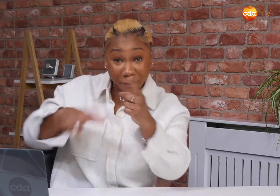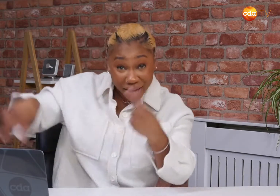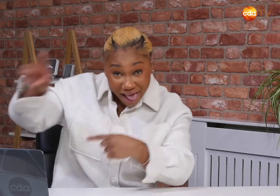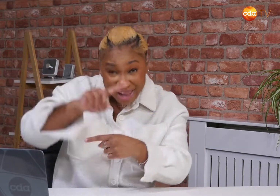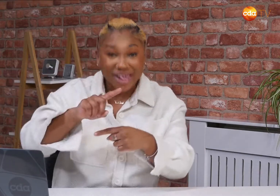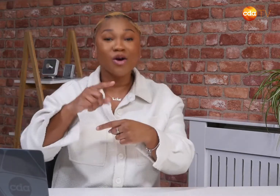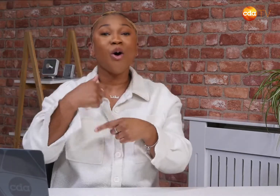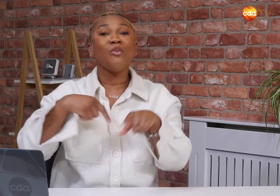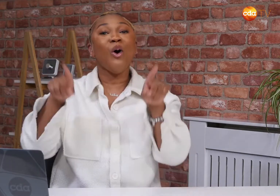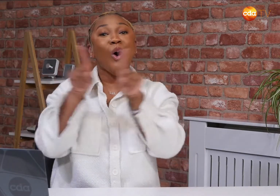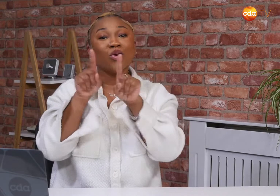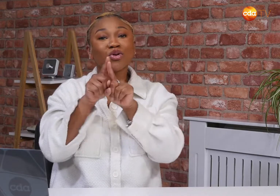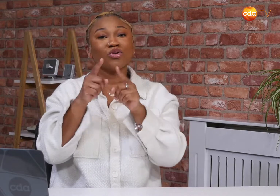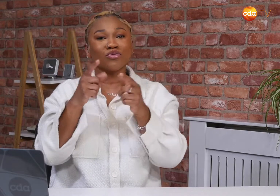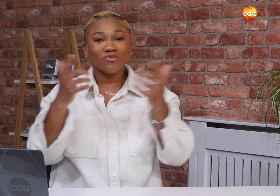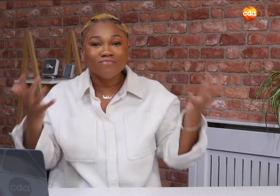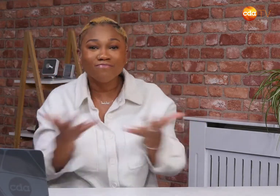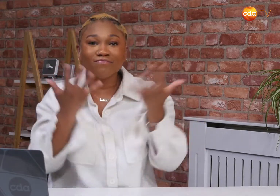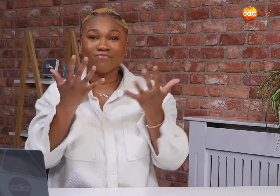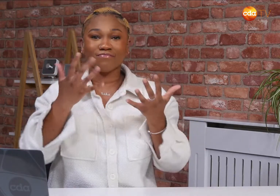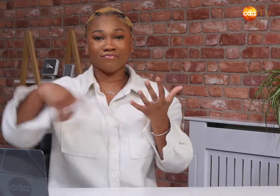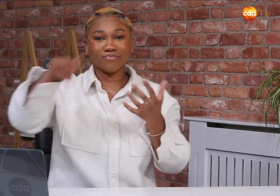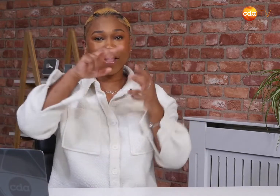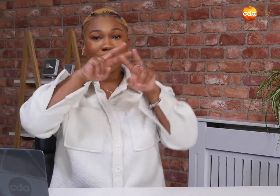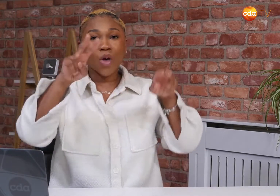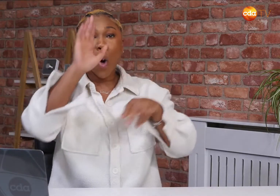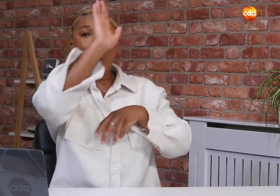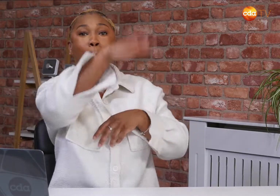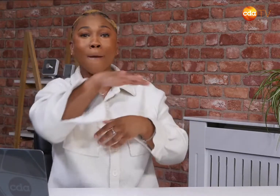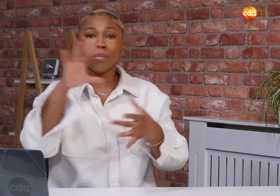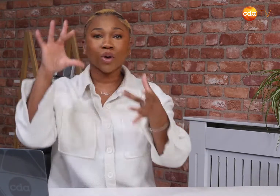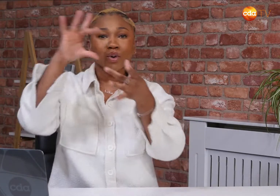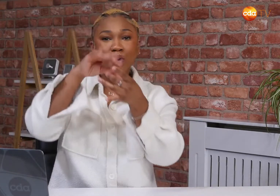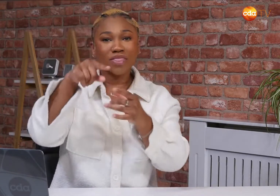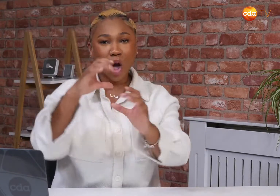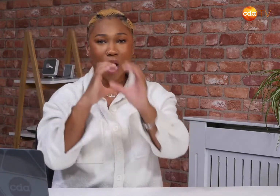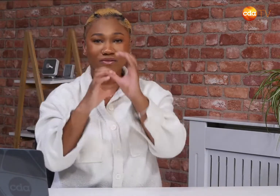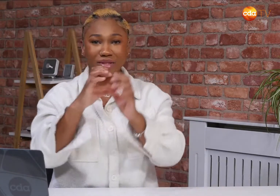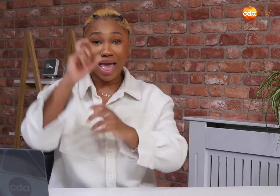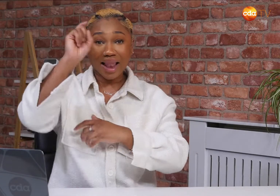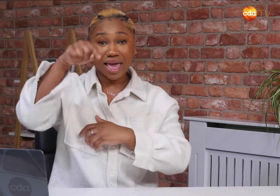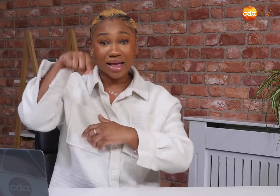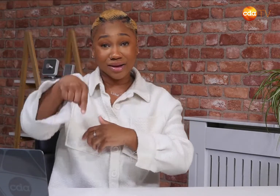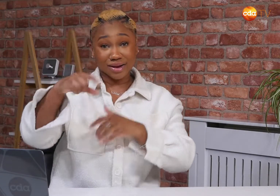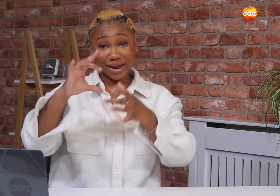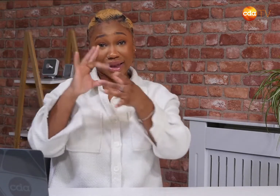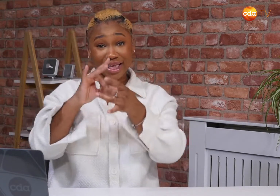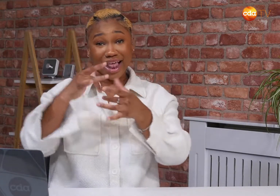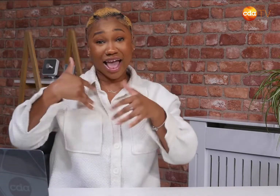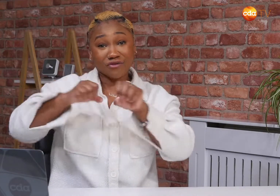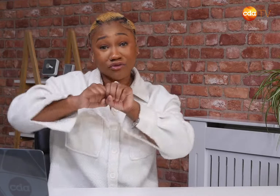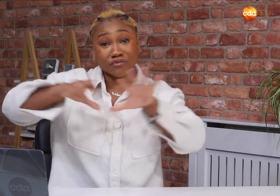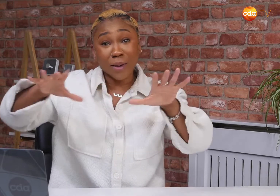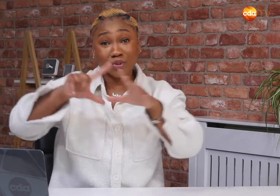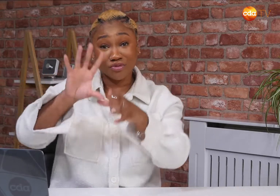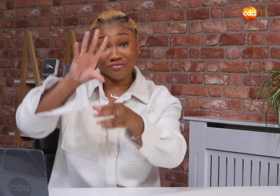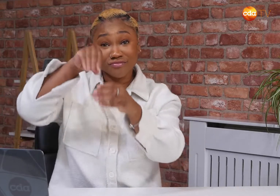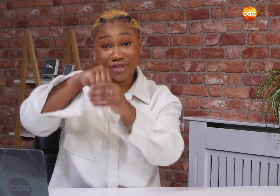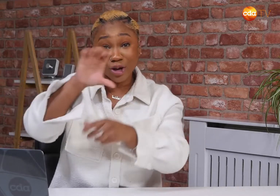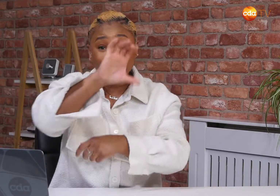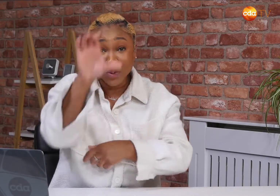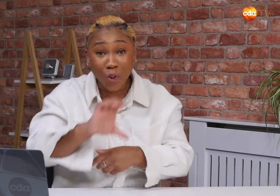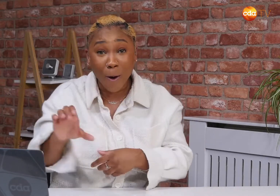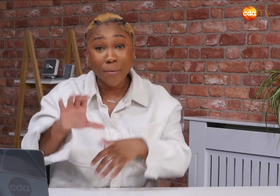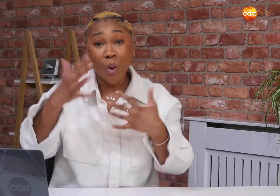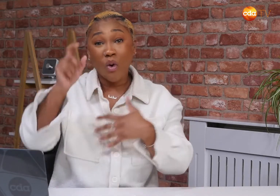in sign language for deaf people, and also to encourage any of you viewers at home to get involved in the conversation. You